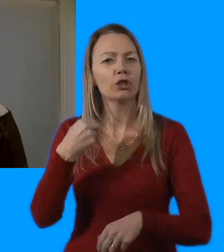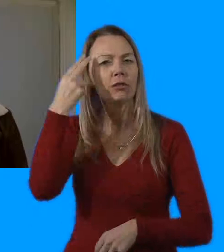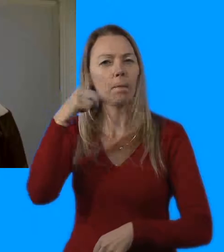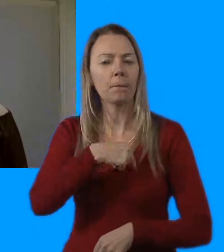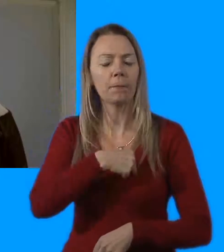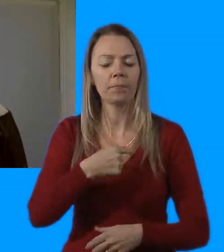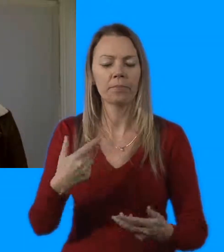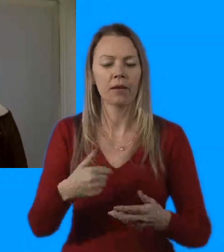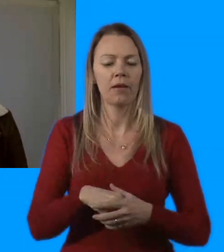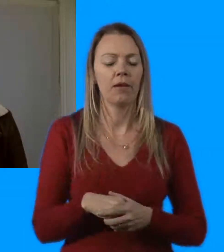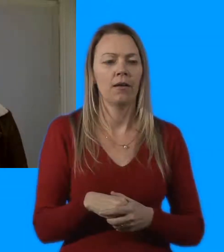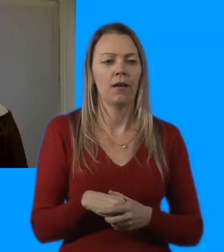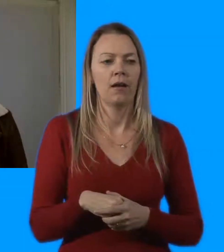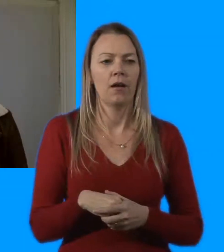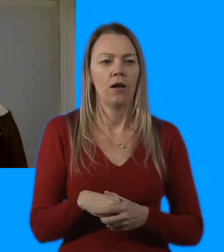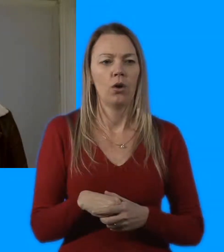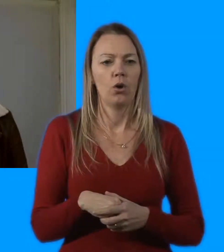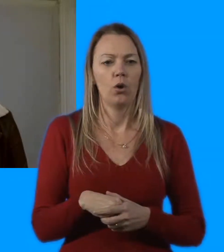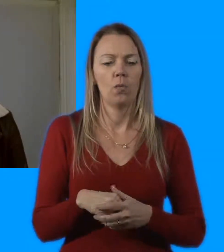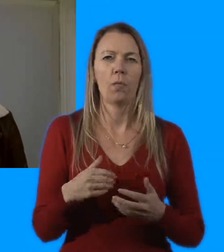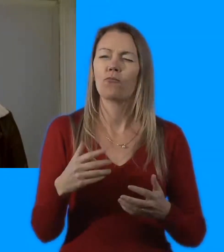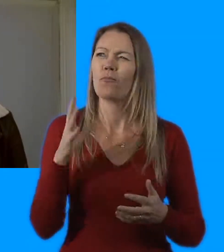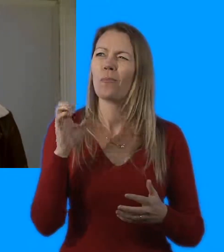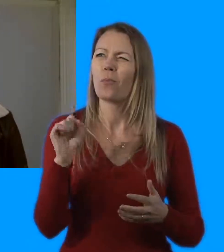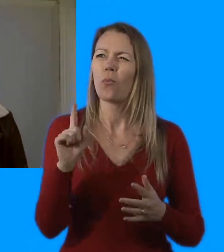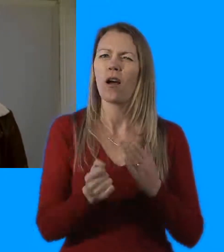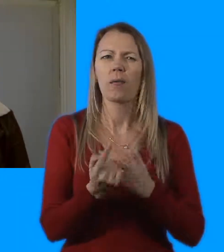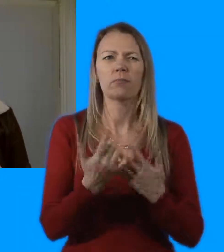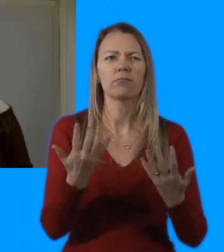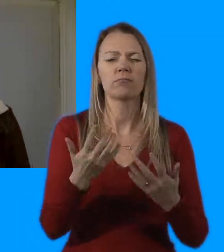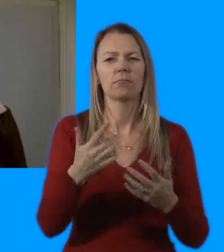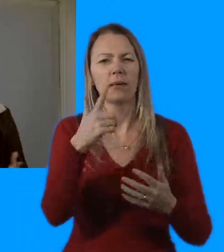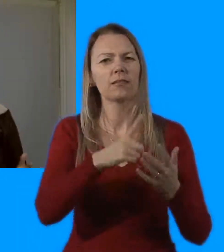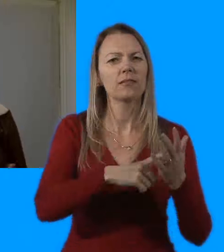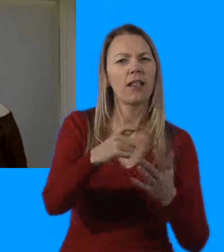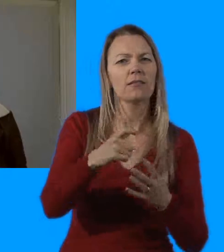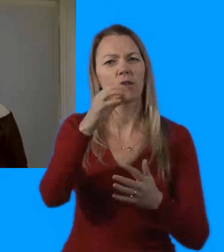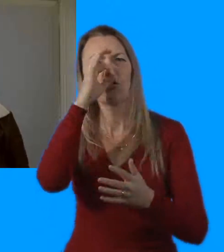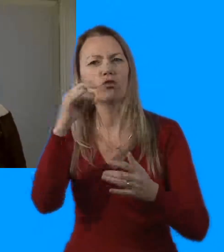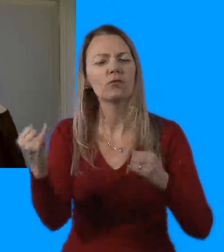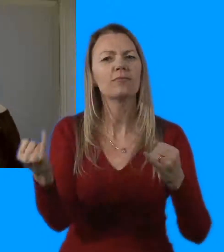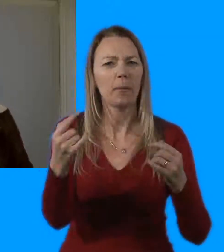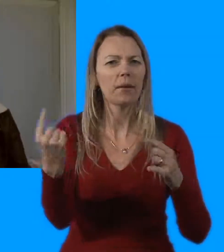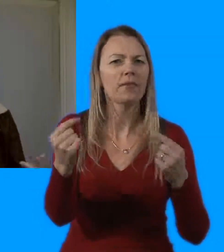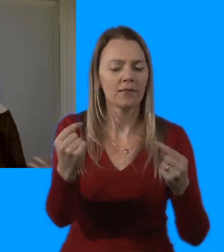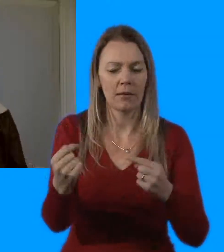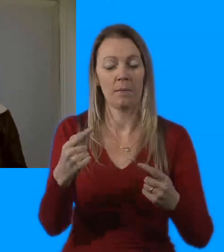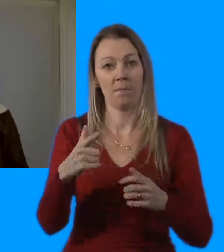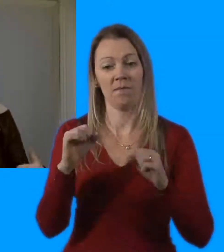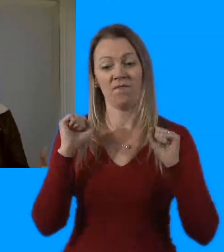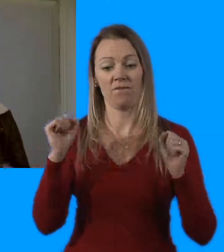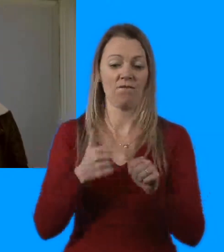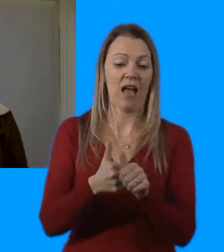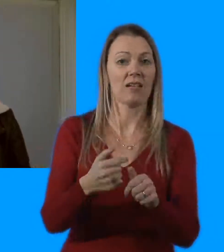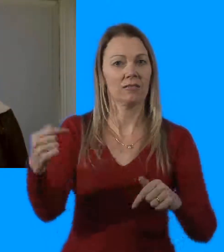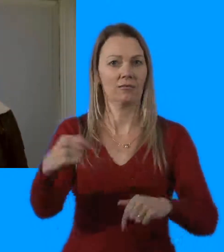Irish, and I can't remember what had happened. It was after an Old Firm game. There was a group of football fans in and